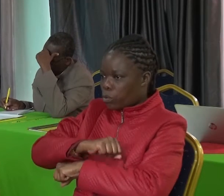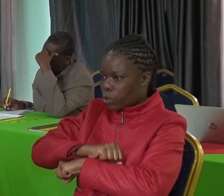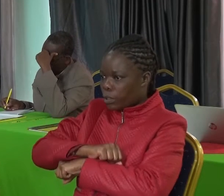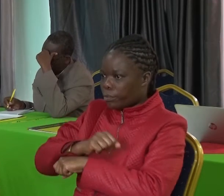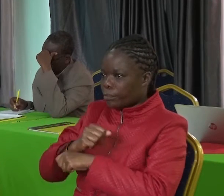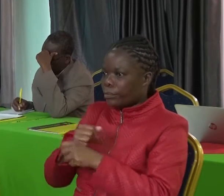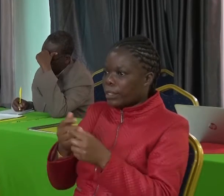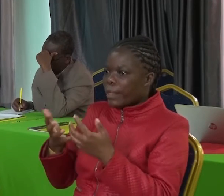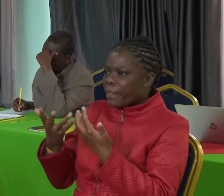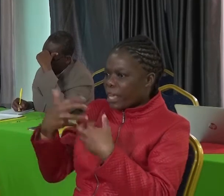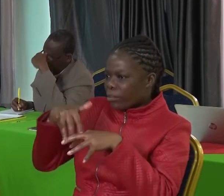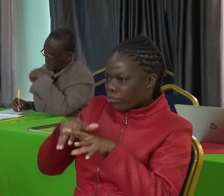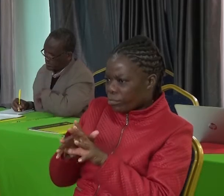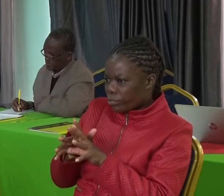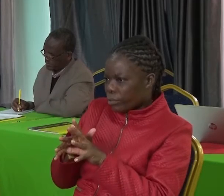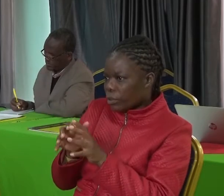interconnected,